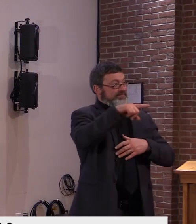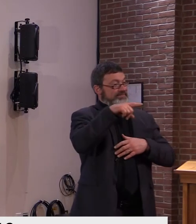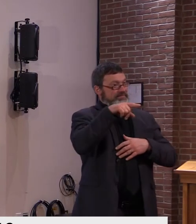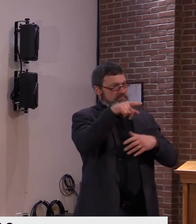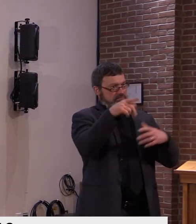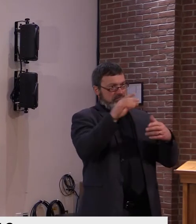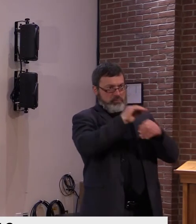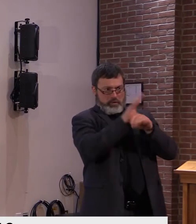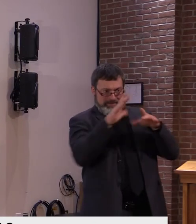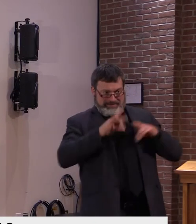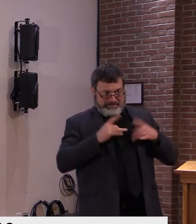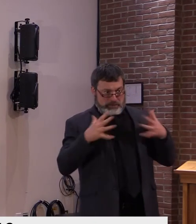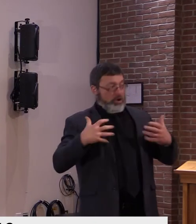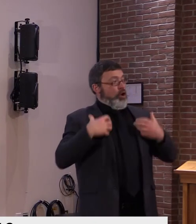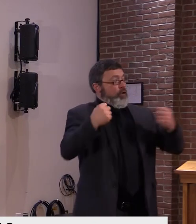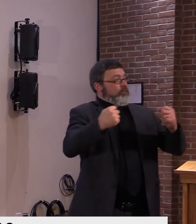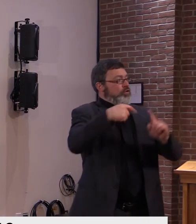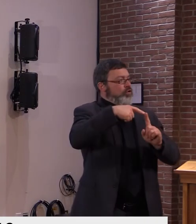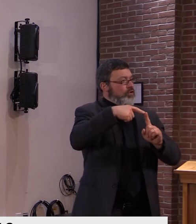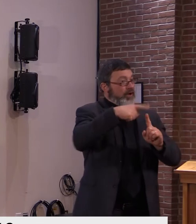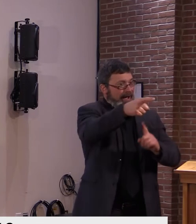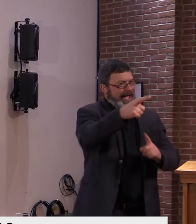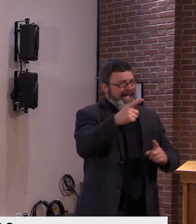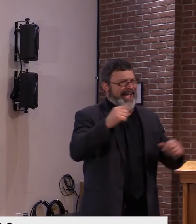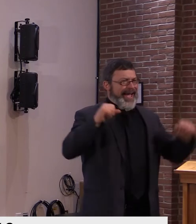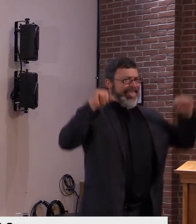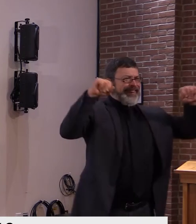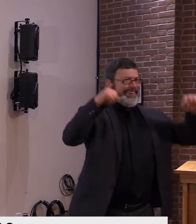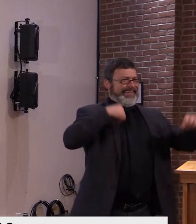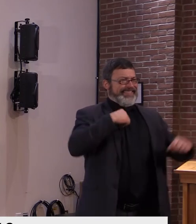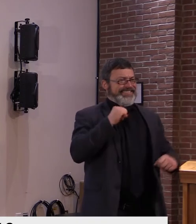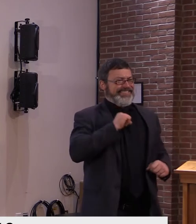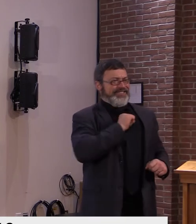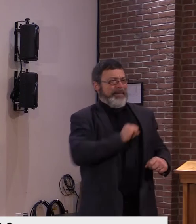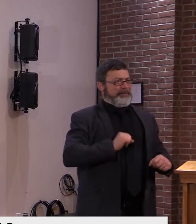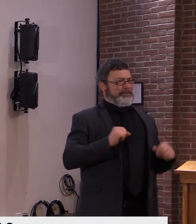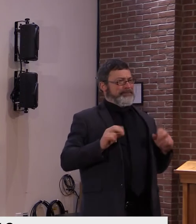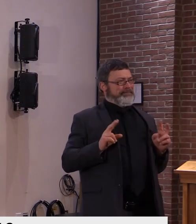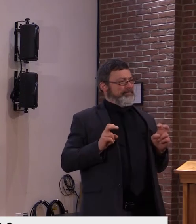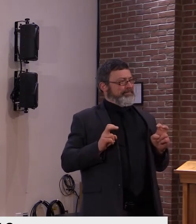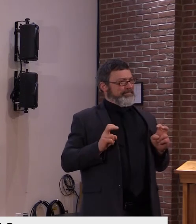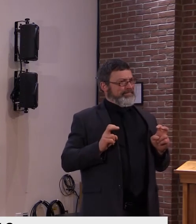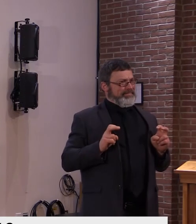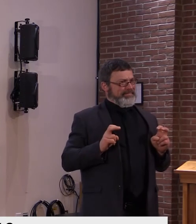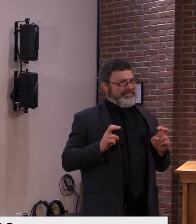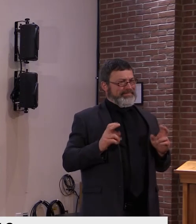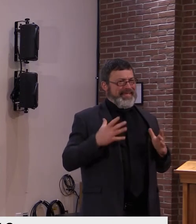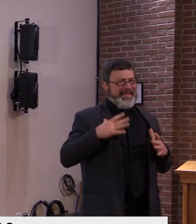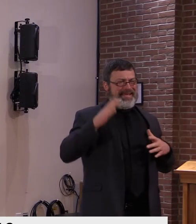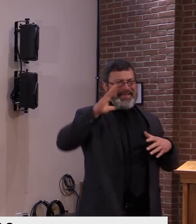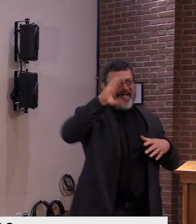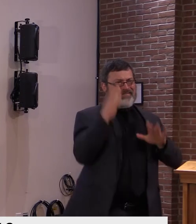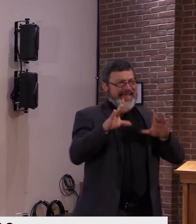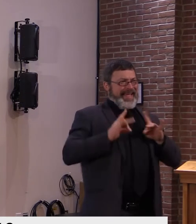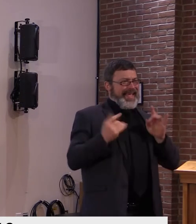a case. There are more and more cases in the literature being reported of